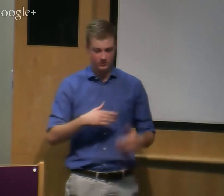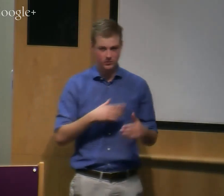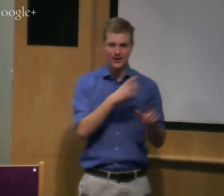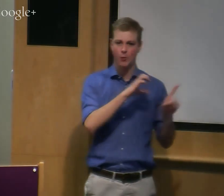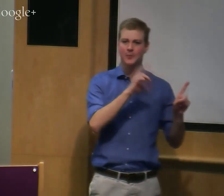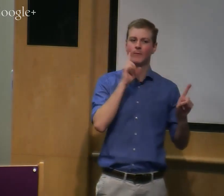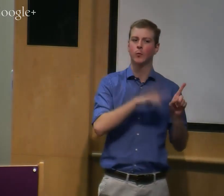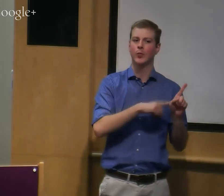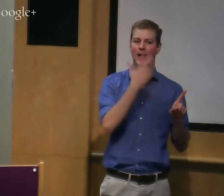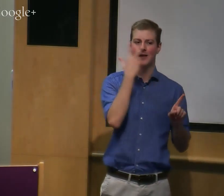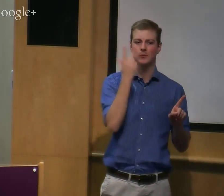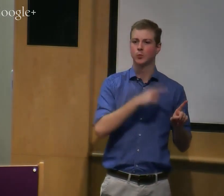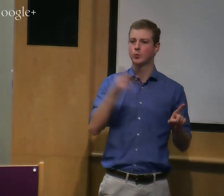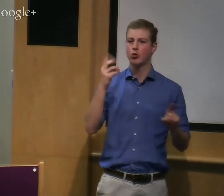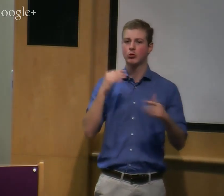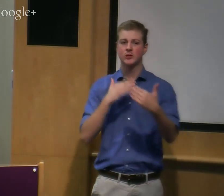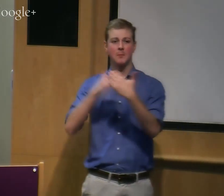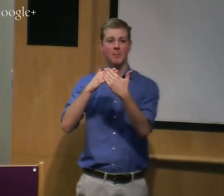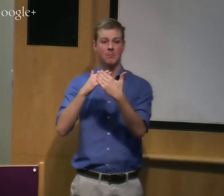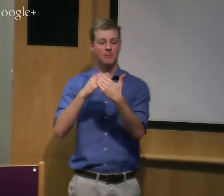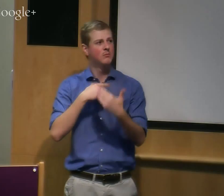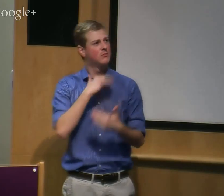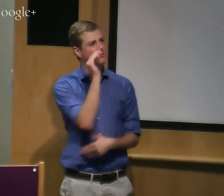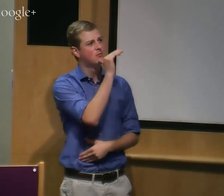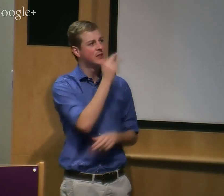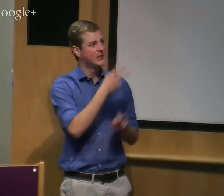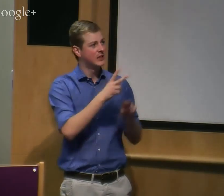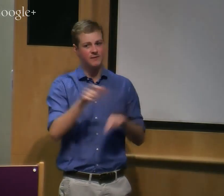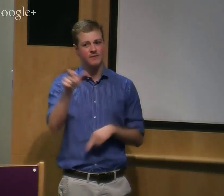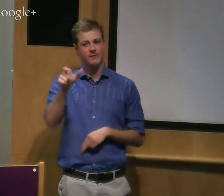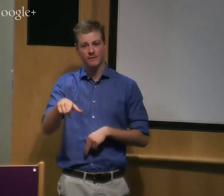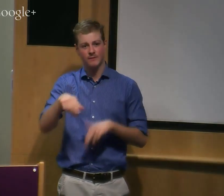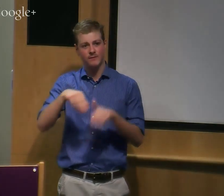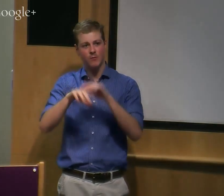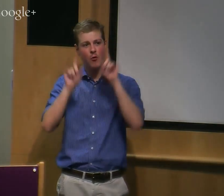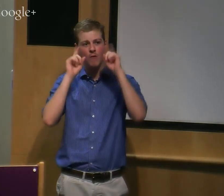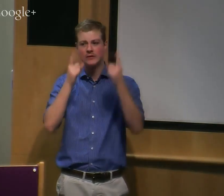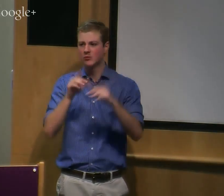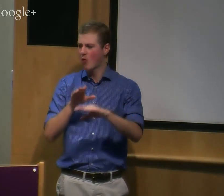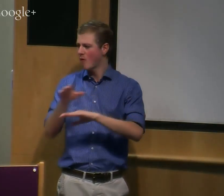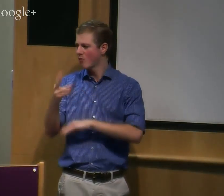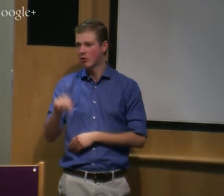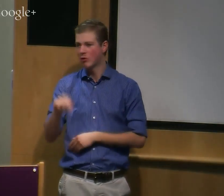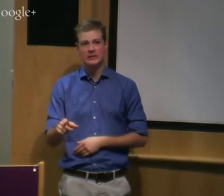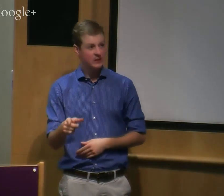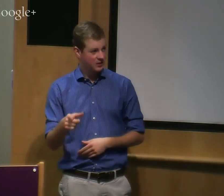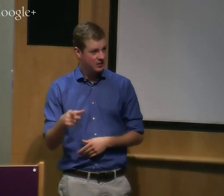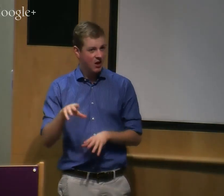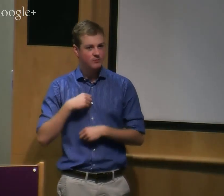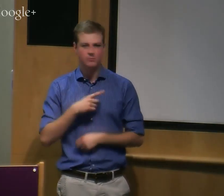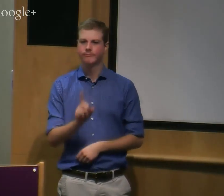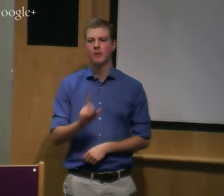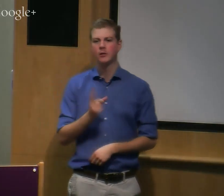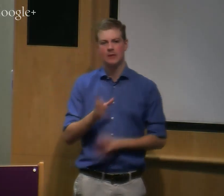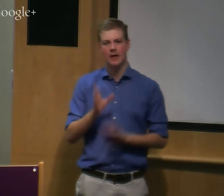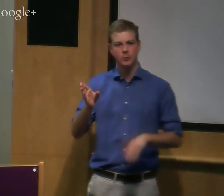Actually, what we thought was that the Deaf Youth was 18 to 30. And we said, well, look, so we had a student who was over 30 on a postgrad course, could